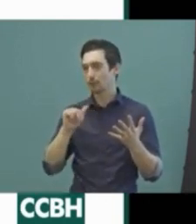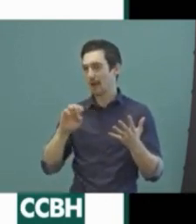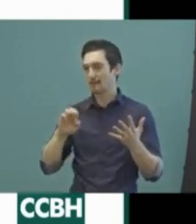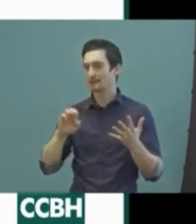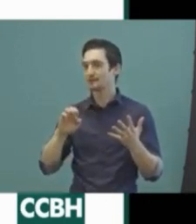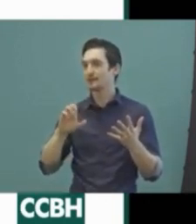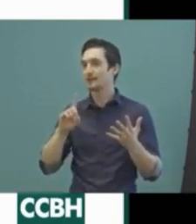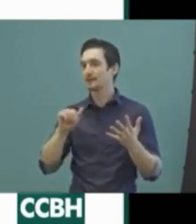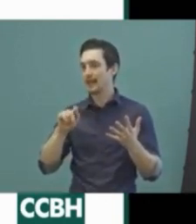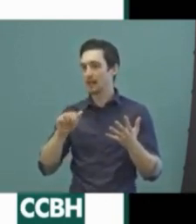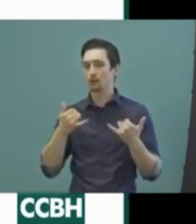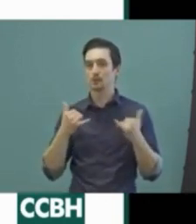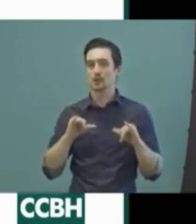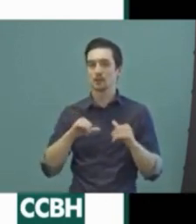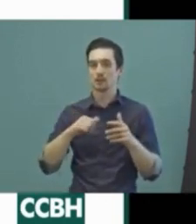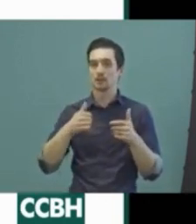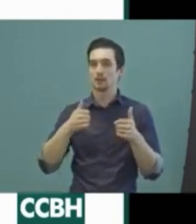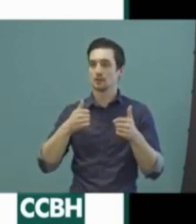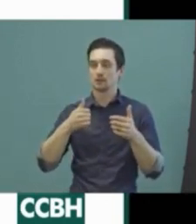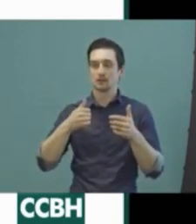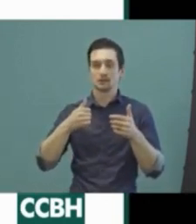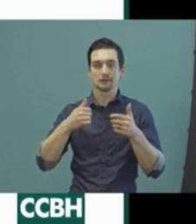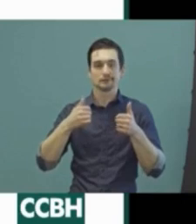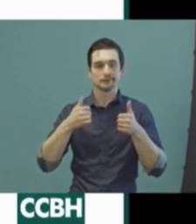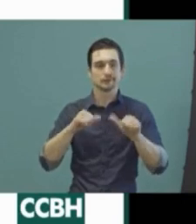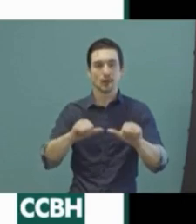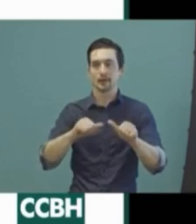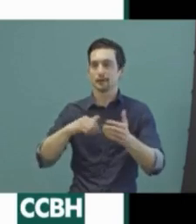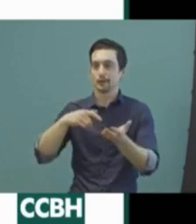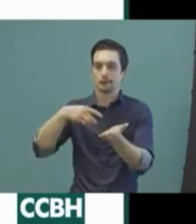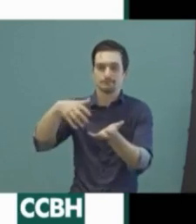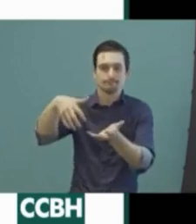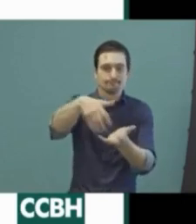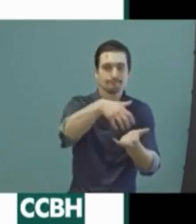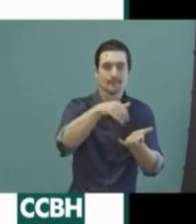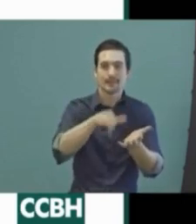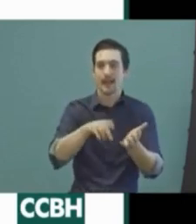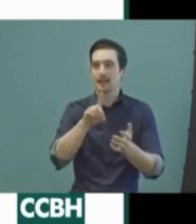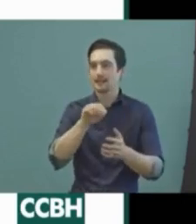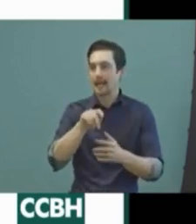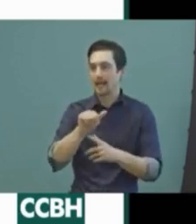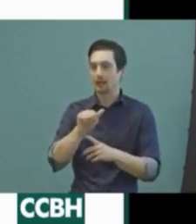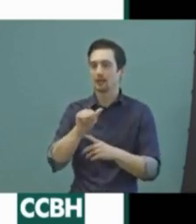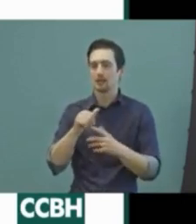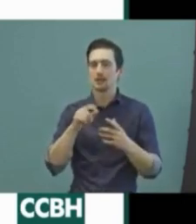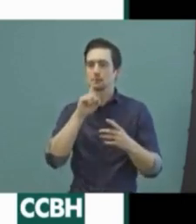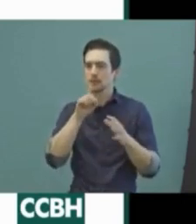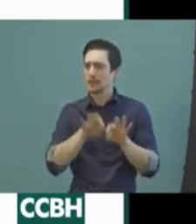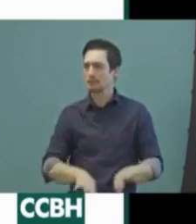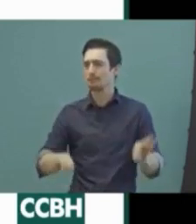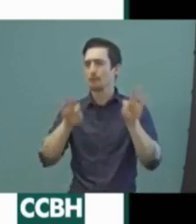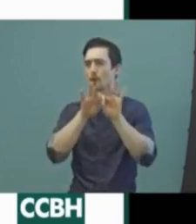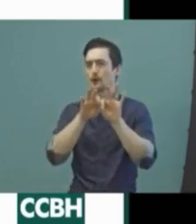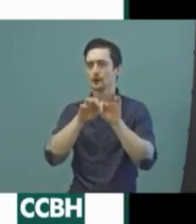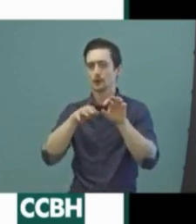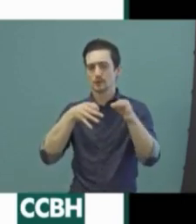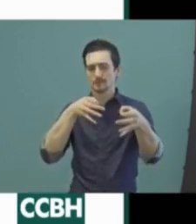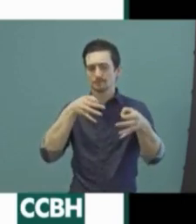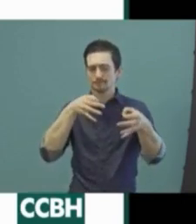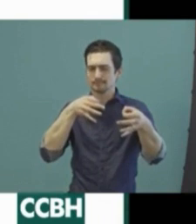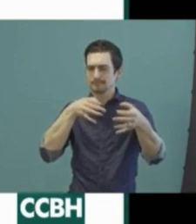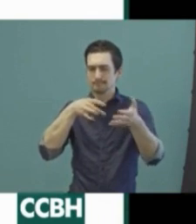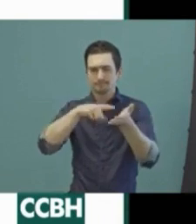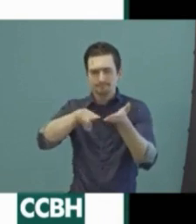continue to try to obtain that information. It's critically important to us to understand the racial and ethnic breakdown